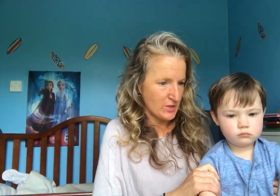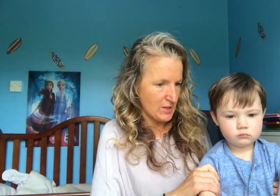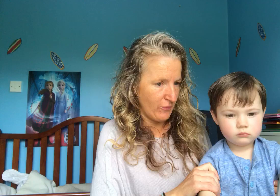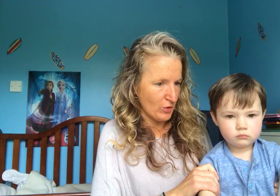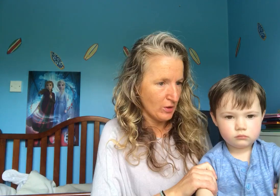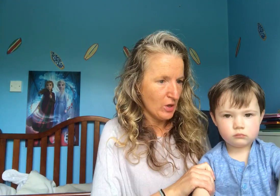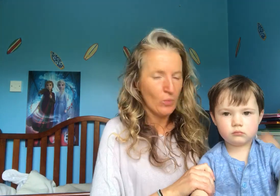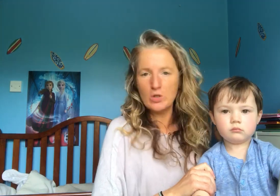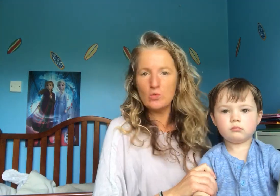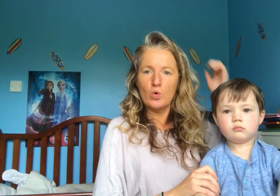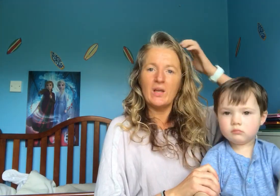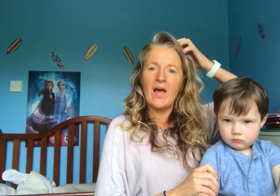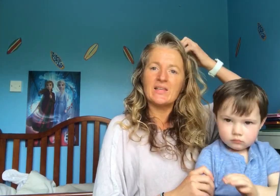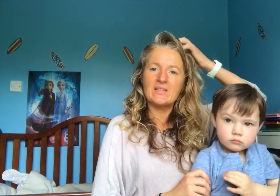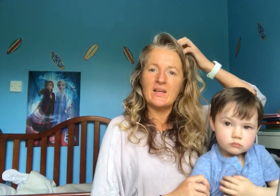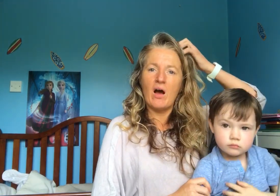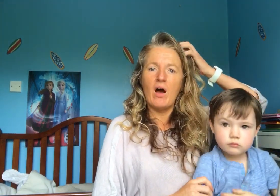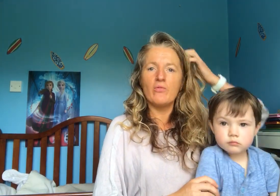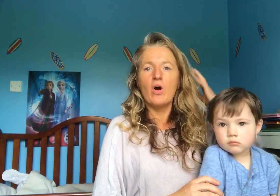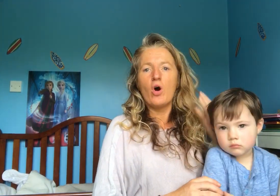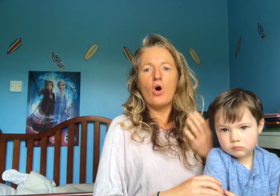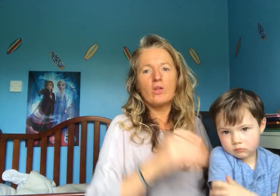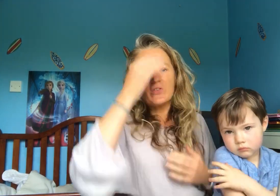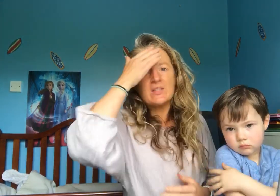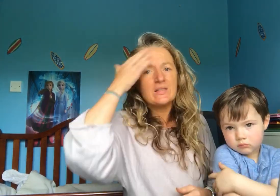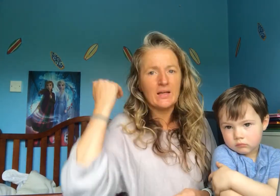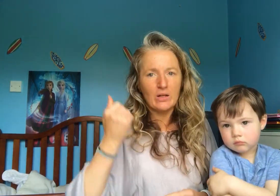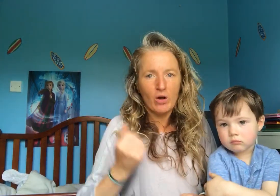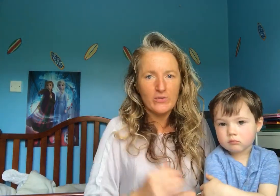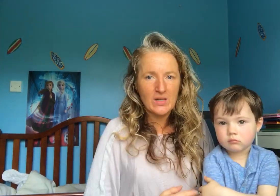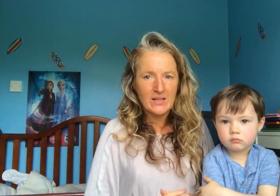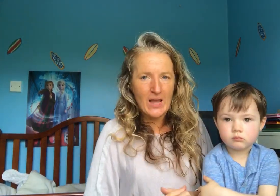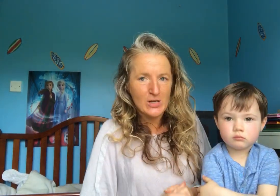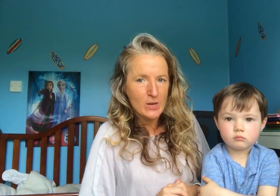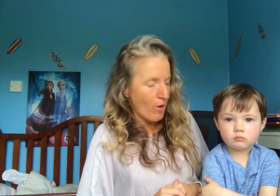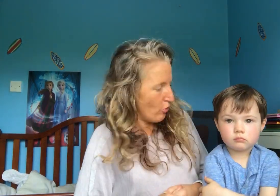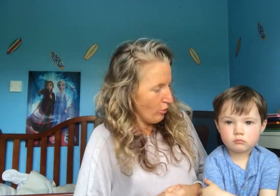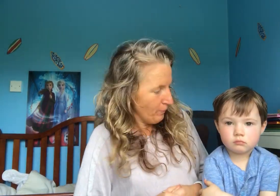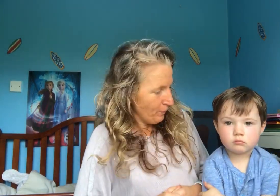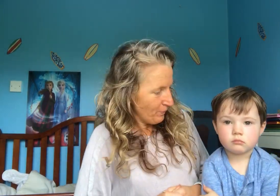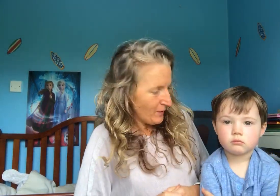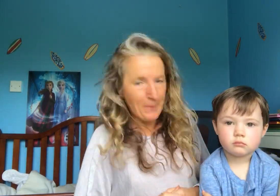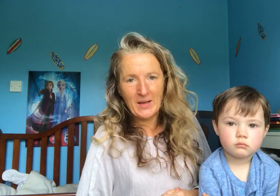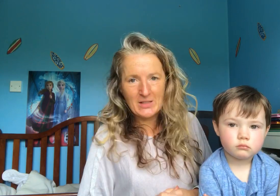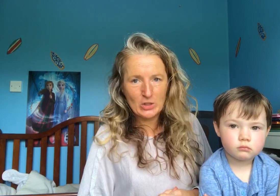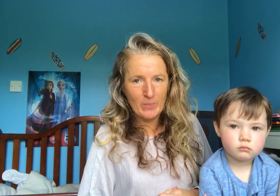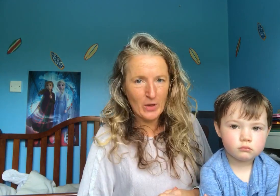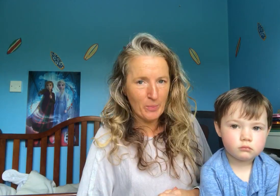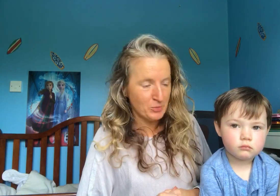today, Fionn. We'll do one last day of all of the sick law of signs, and tomorrow, because it's coming up to